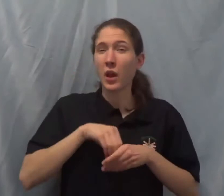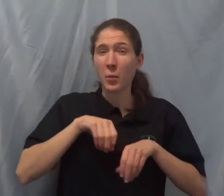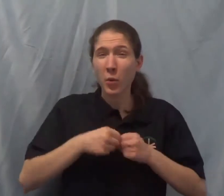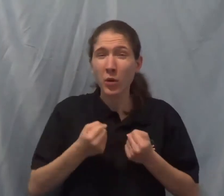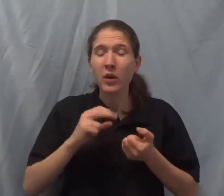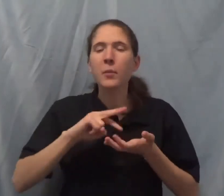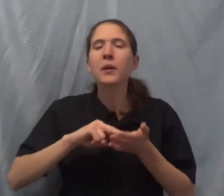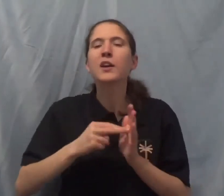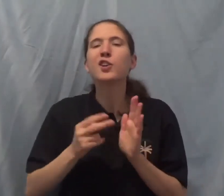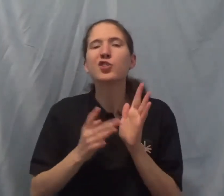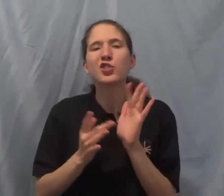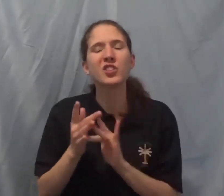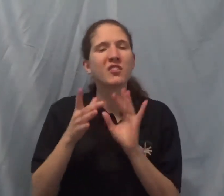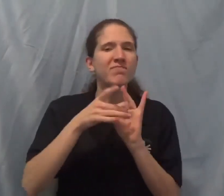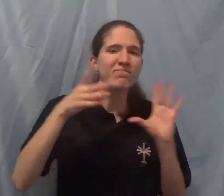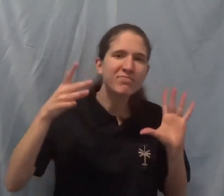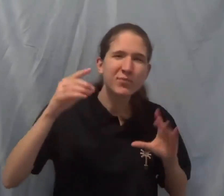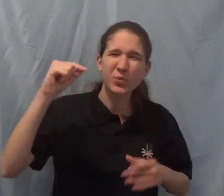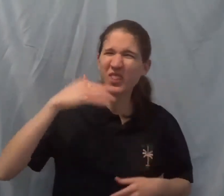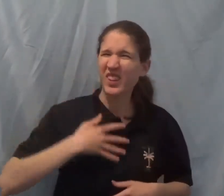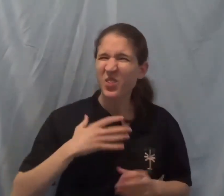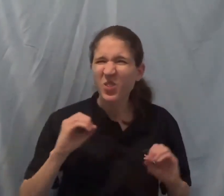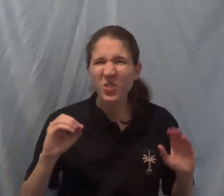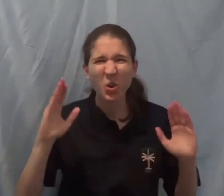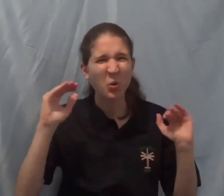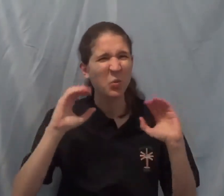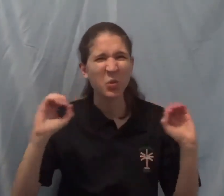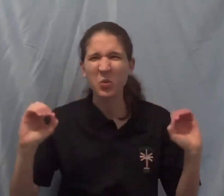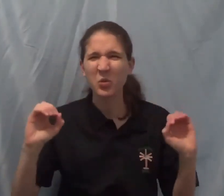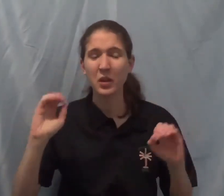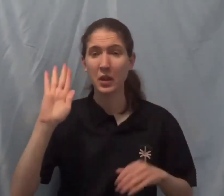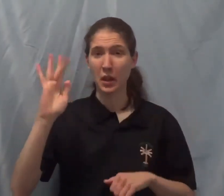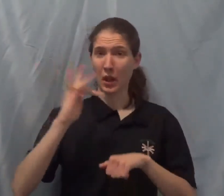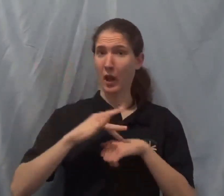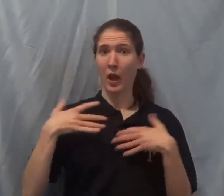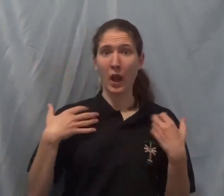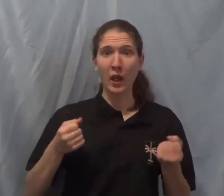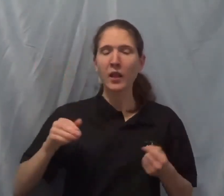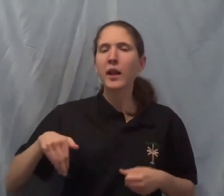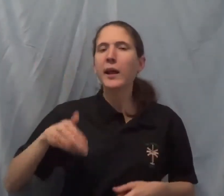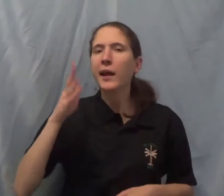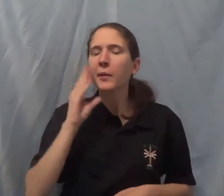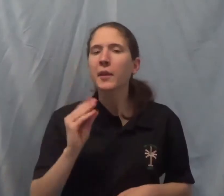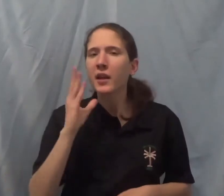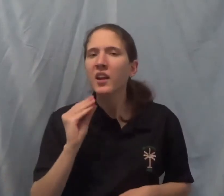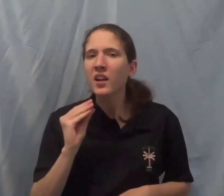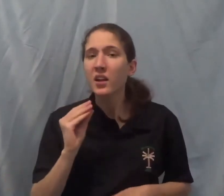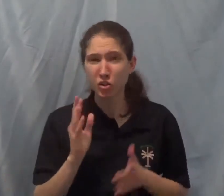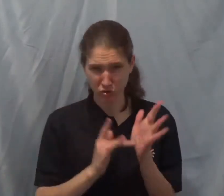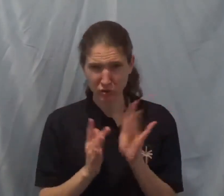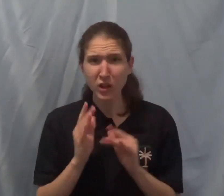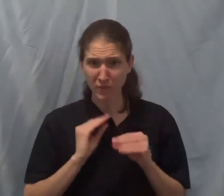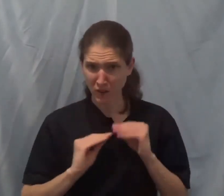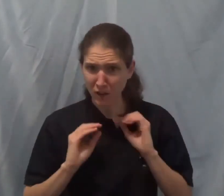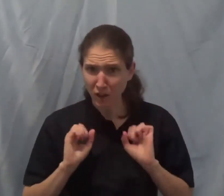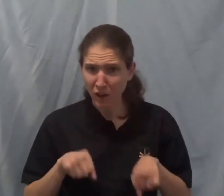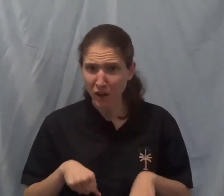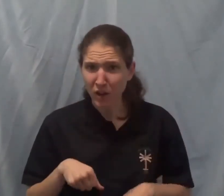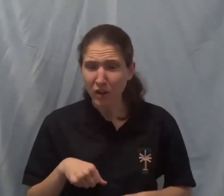of that hope. He's deprived of that healing. See, Christ could put us back together. And that's why the sick are sort of